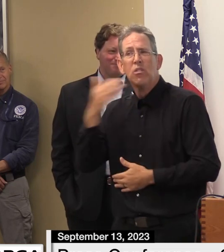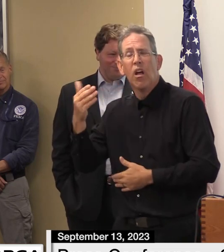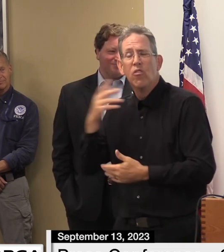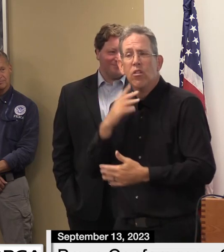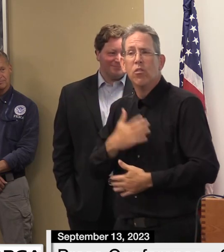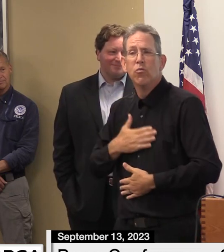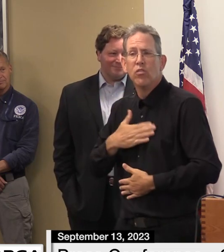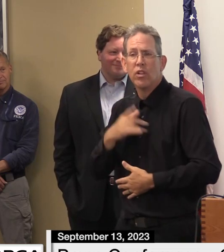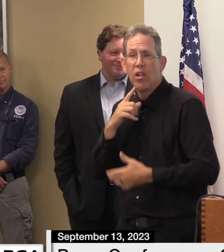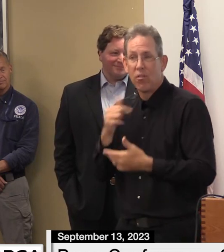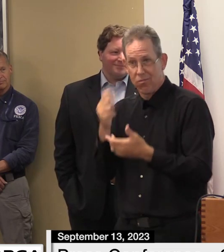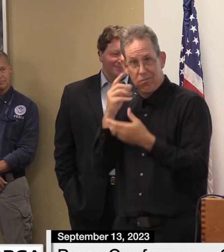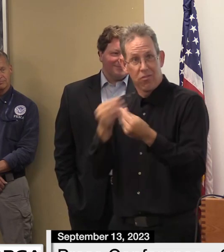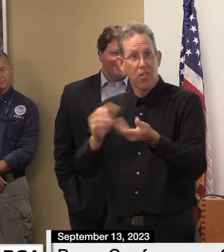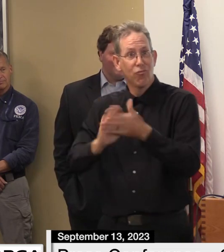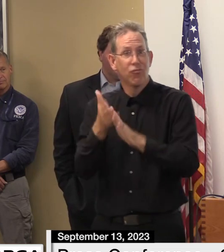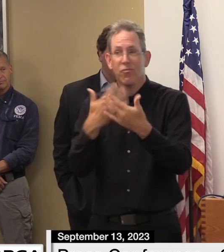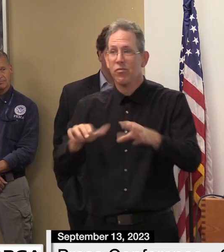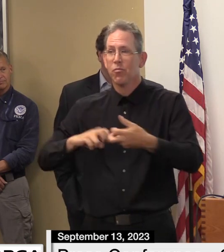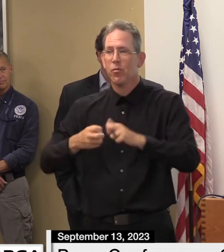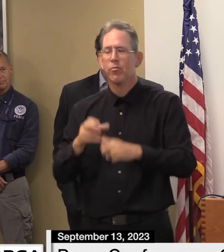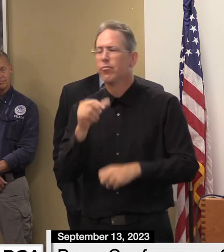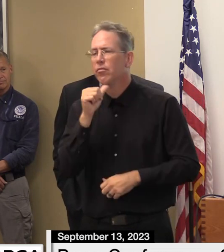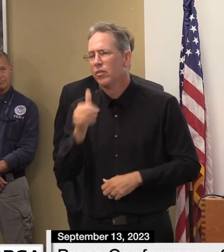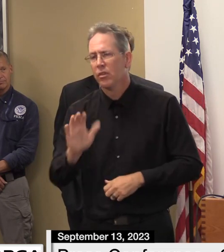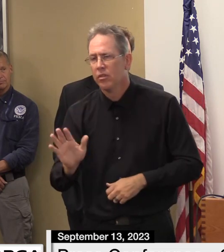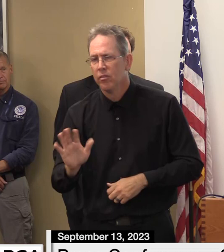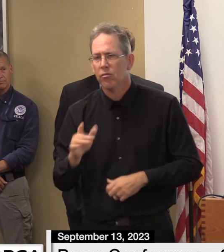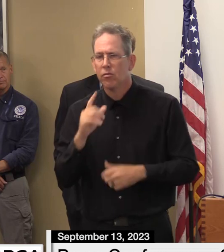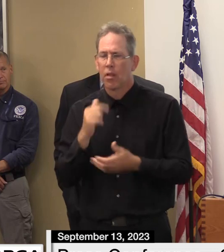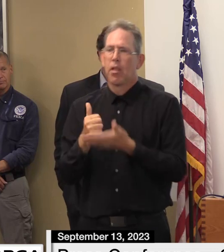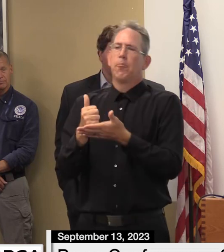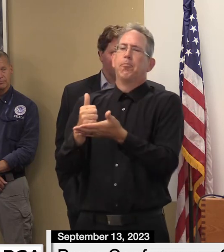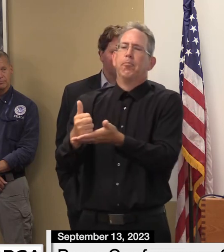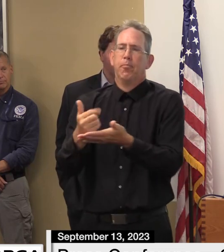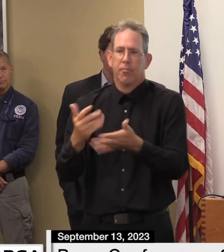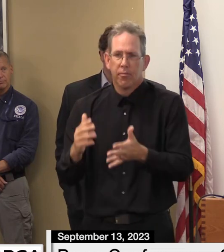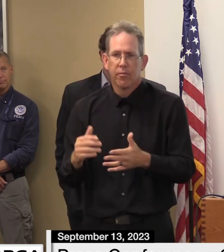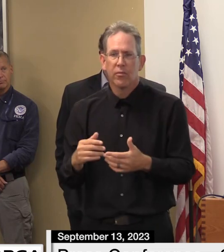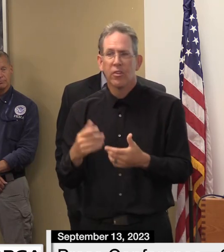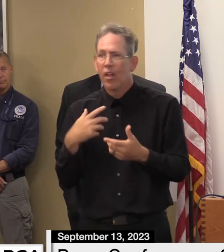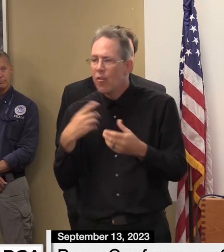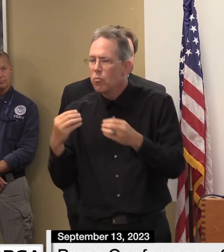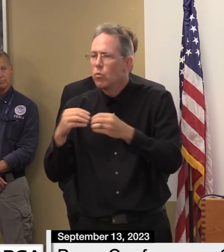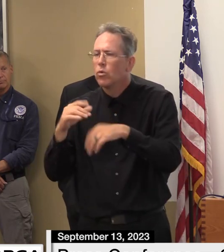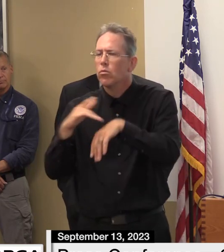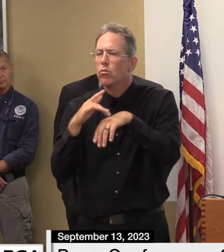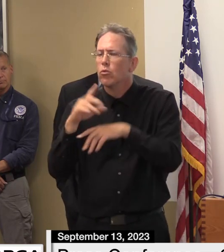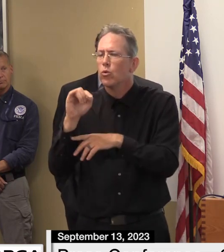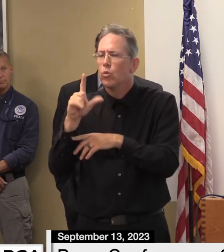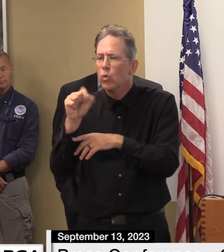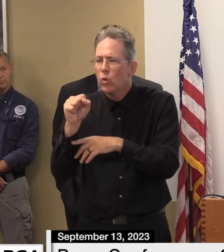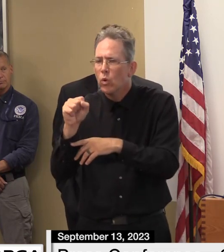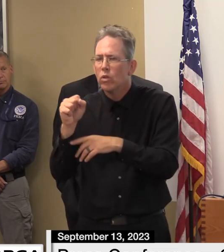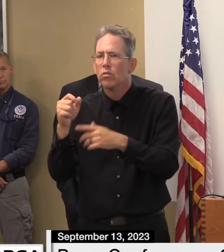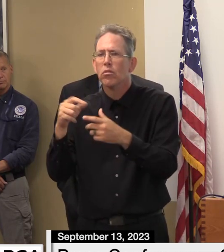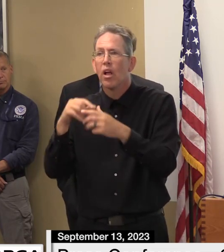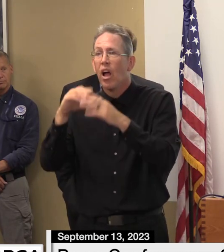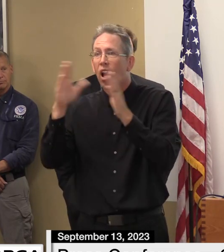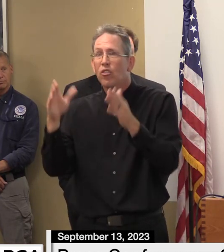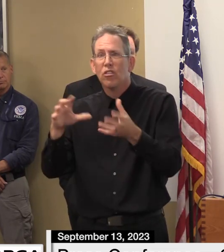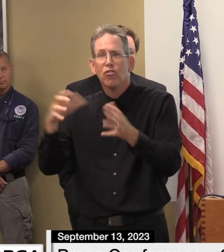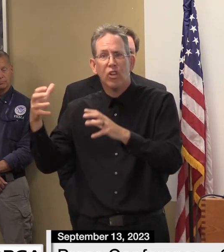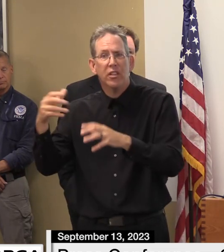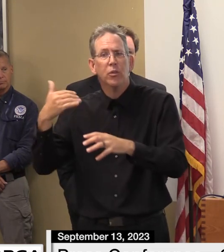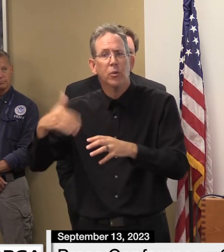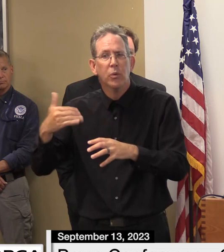solve our housing crisis right now. But we need more tools in the toolbox because this housing crisis is impacting